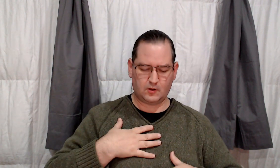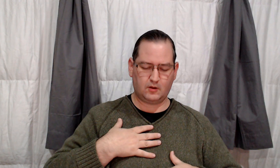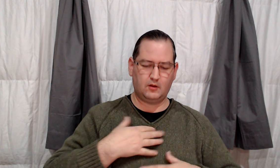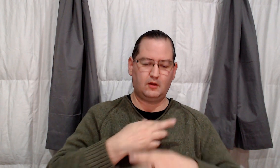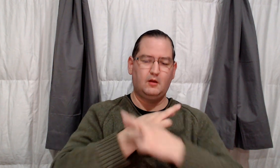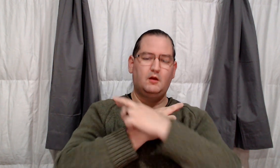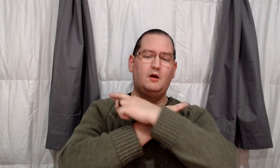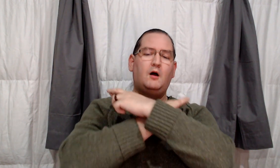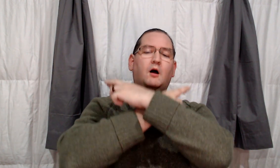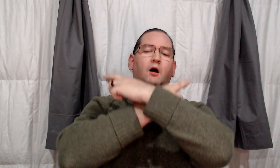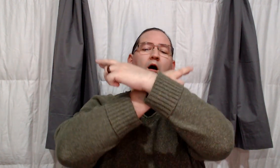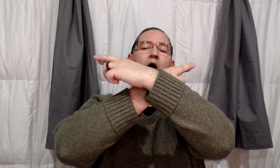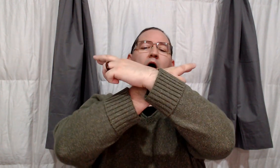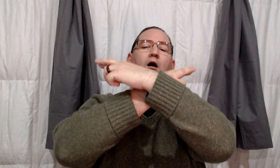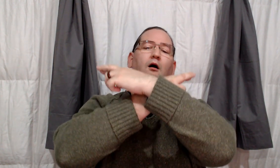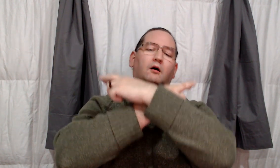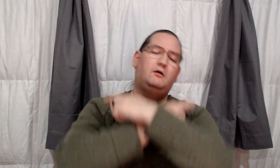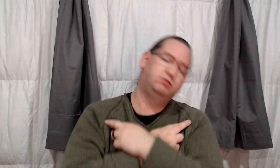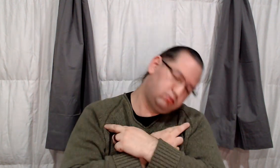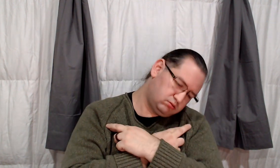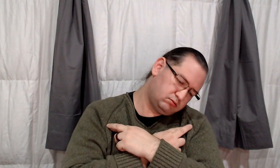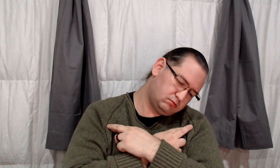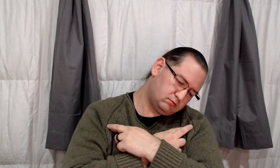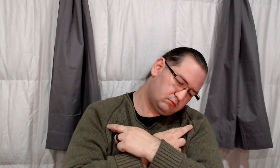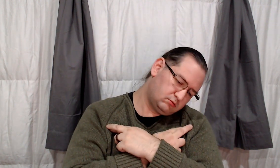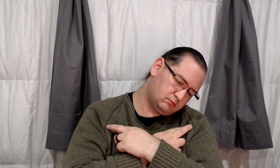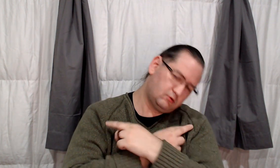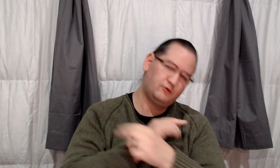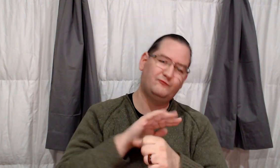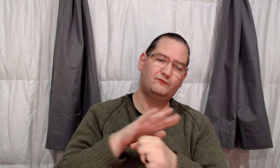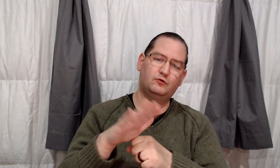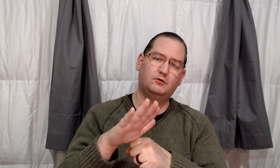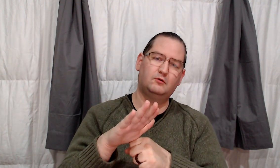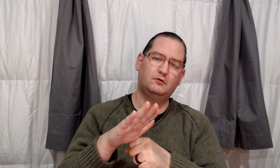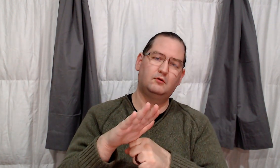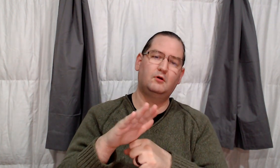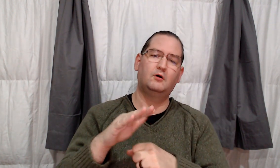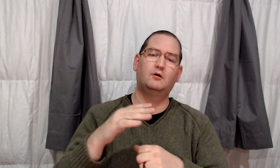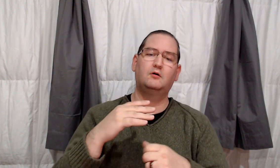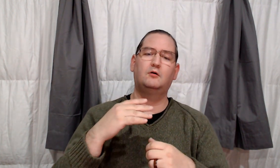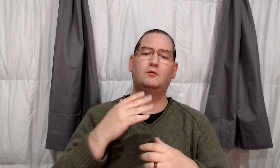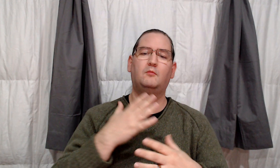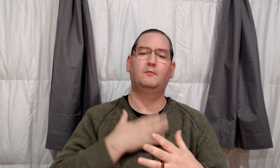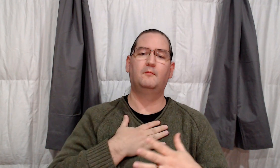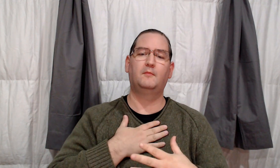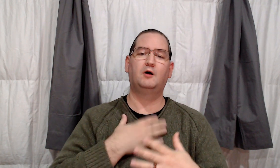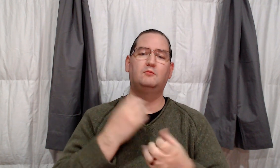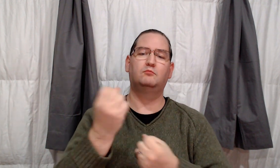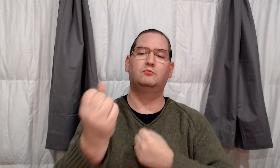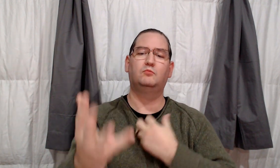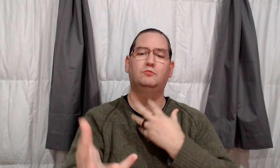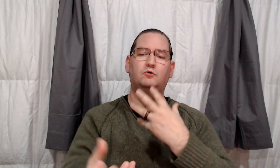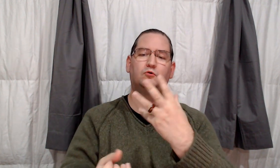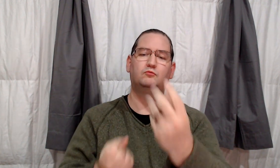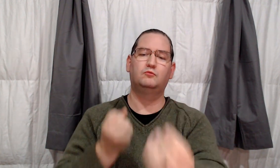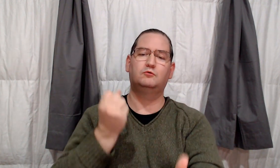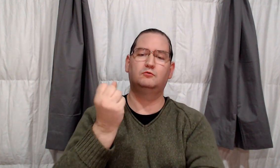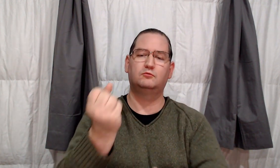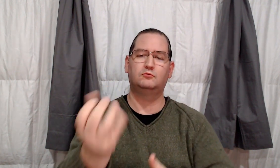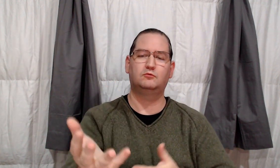My voice, my words are going to drift with you. to become a part of your experience, and everything